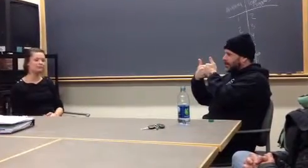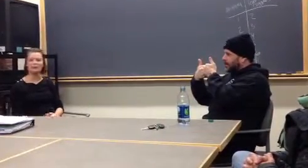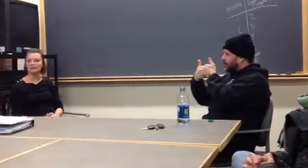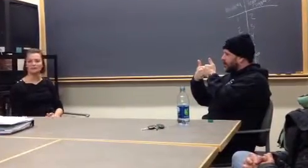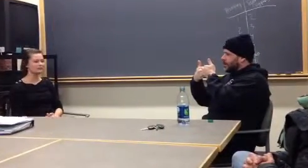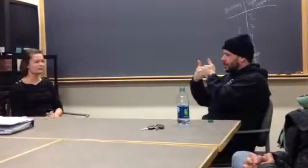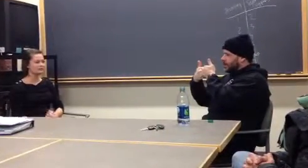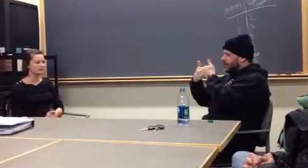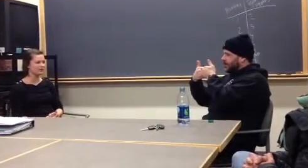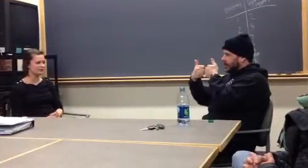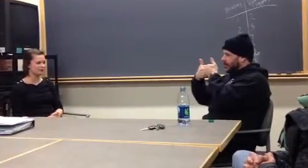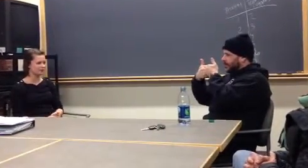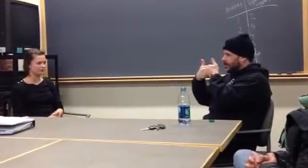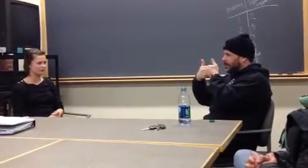Both the teams will face each other.